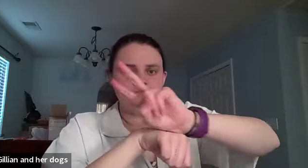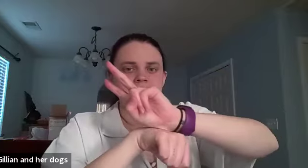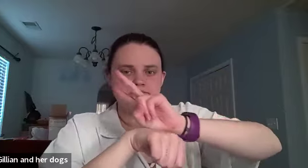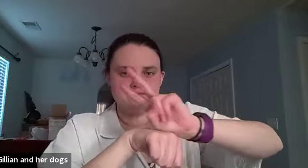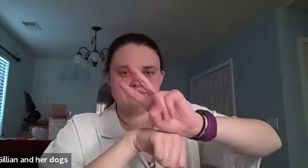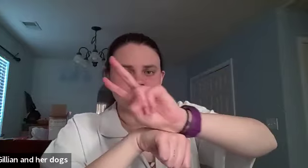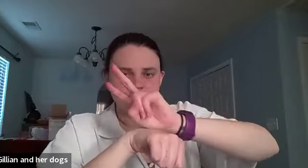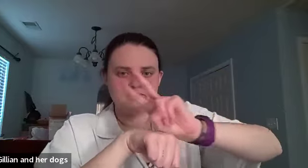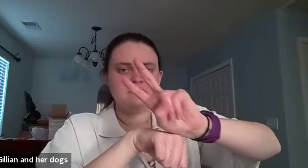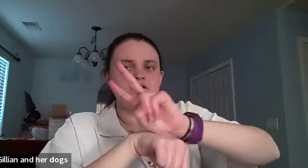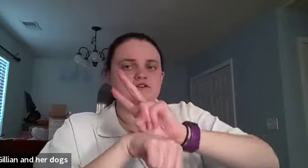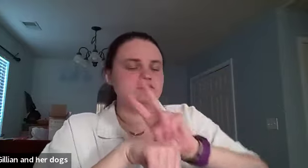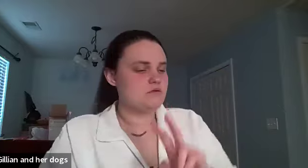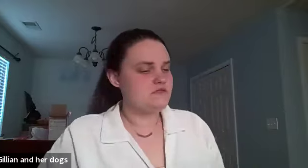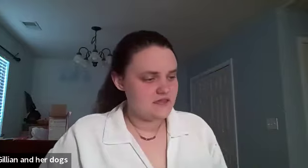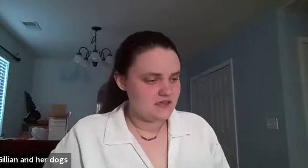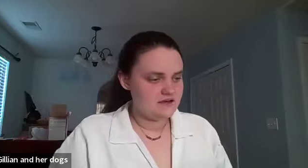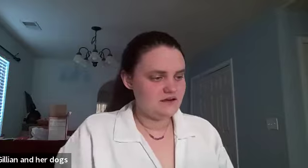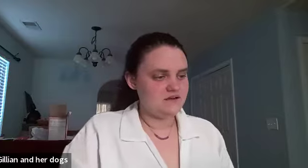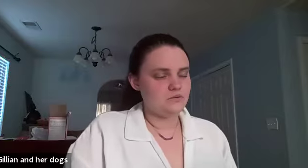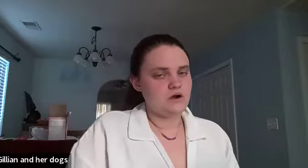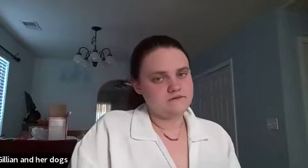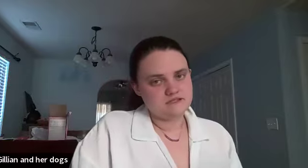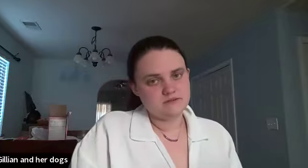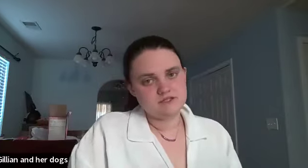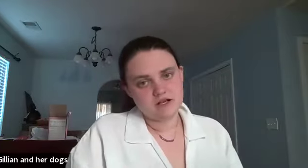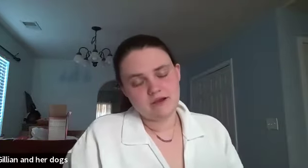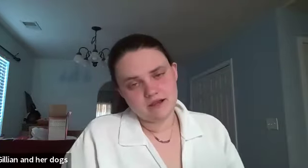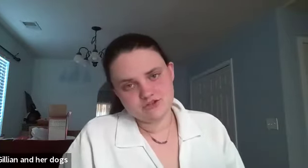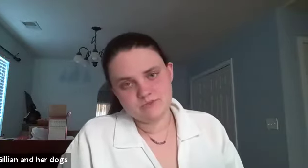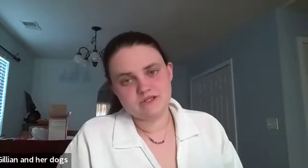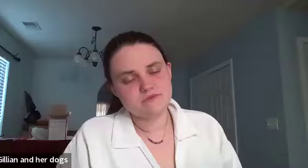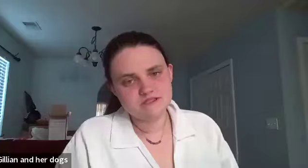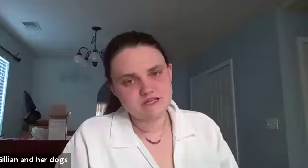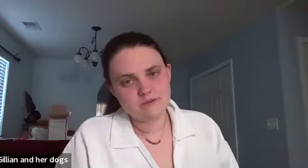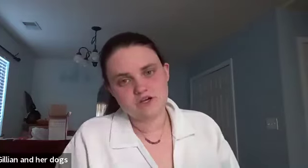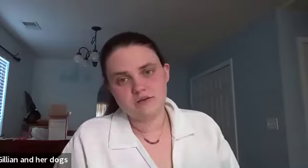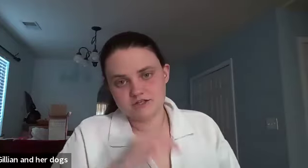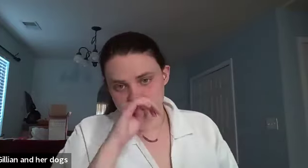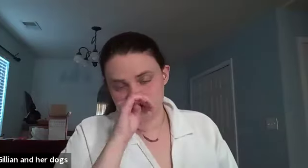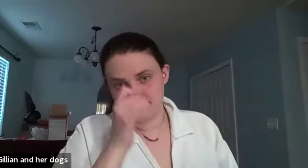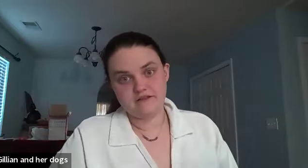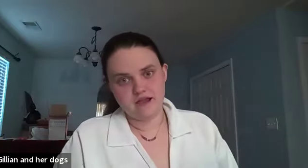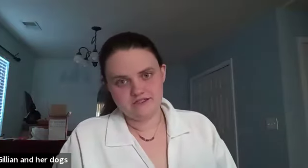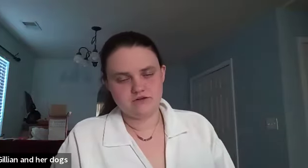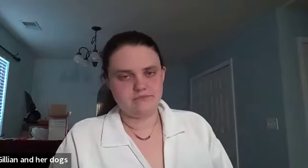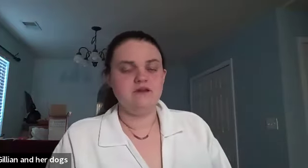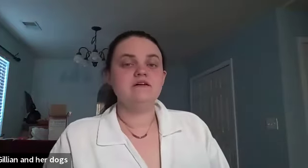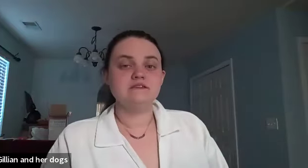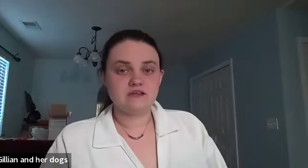Okay. So then, if we're obviously going to be talking about ice cream, because most of the time we talk about chocolate and vanilla ice cream, the